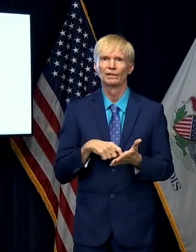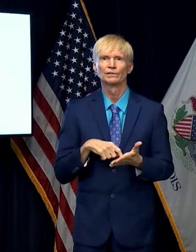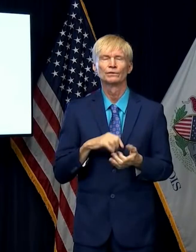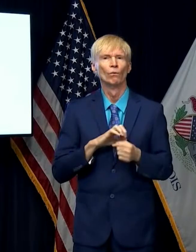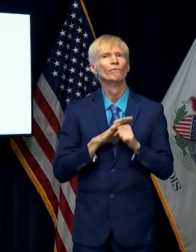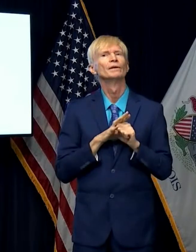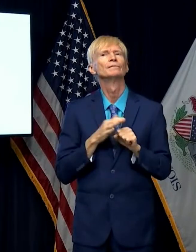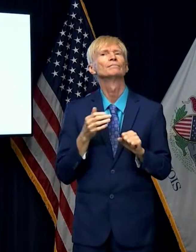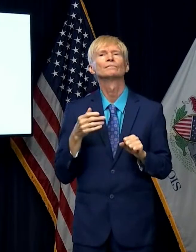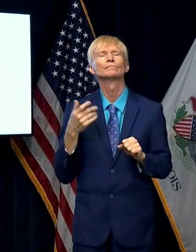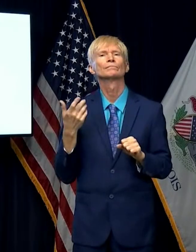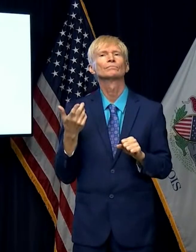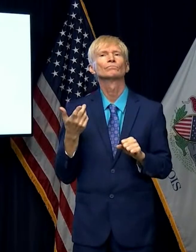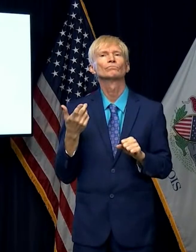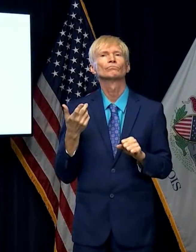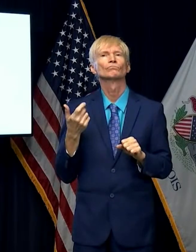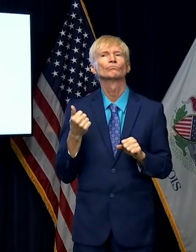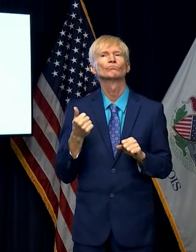frankly,